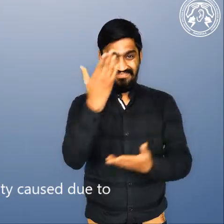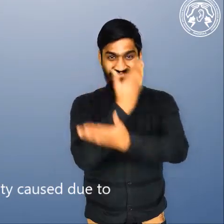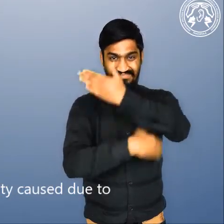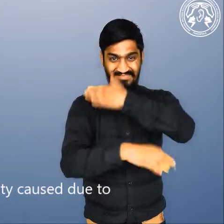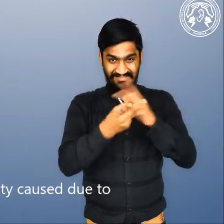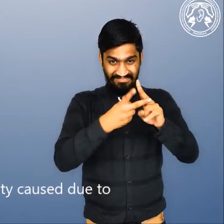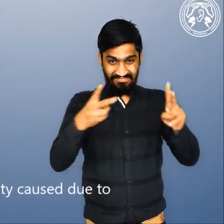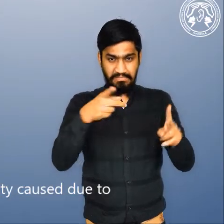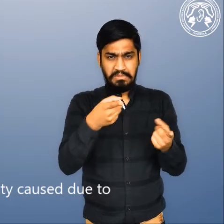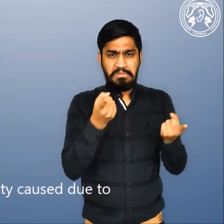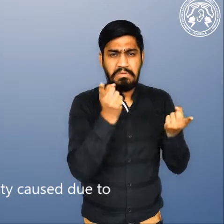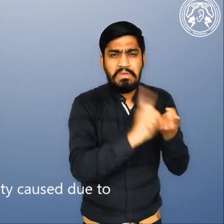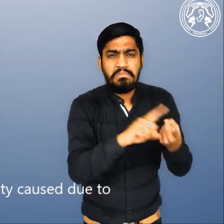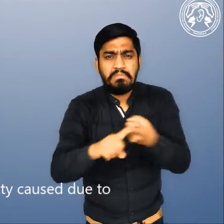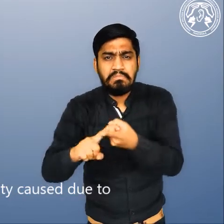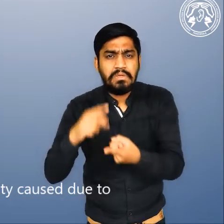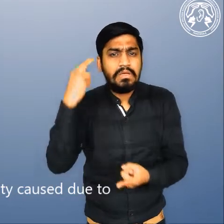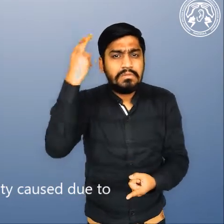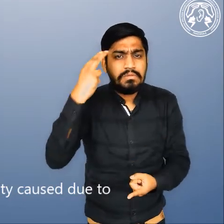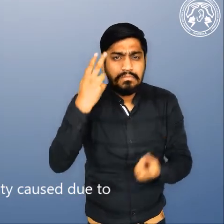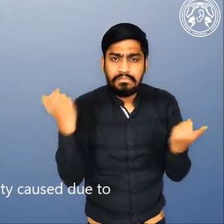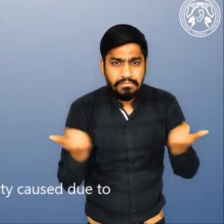Four, disability caused due to